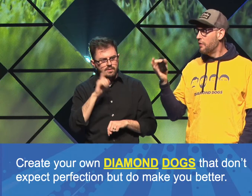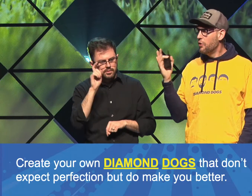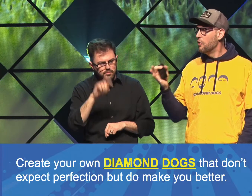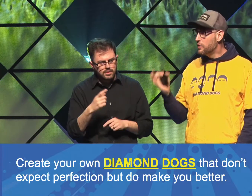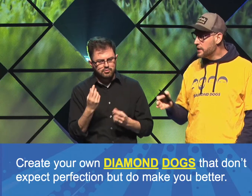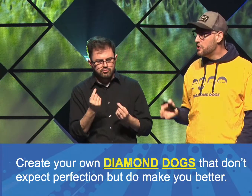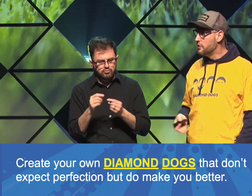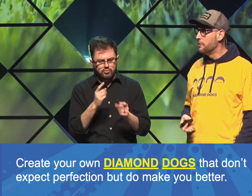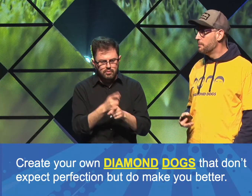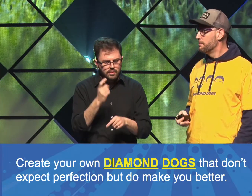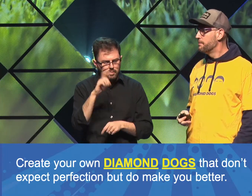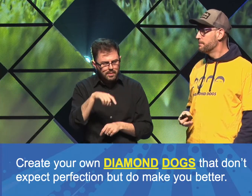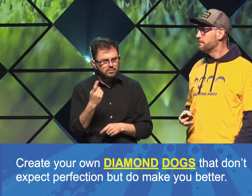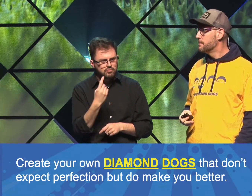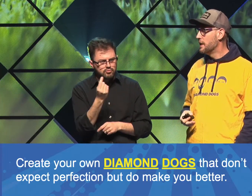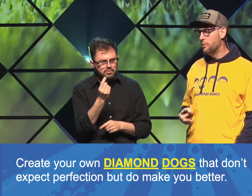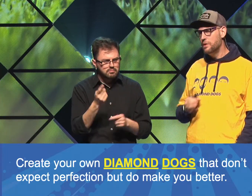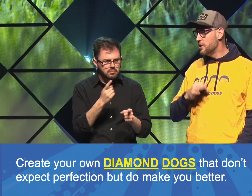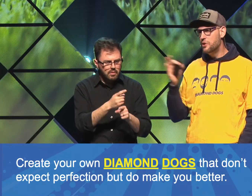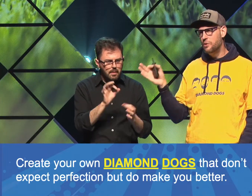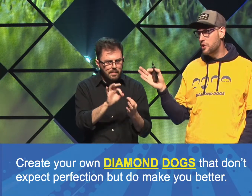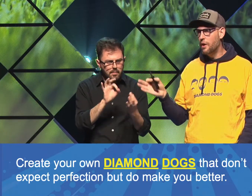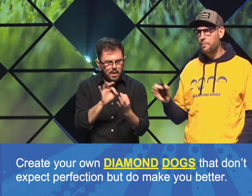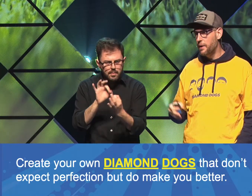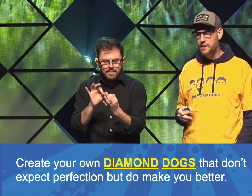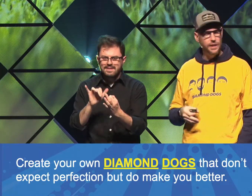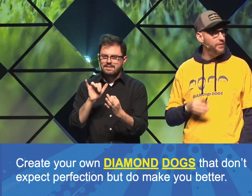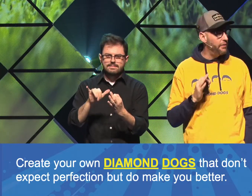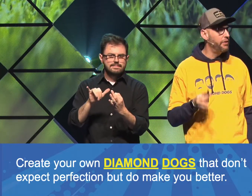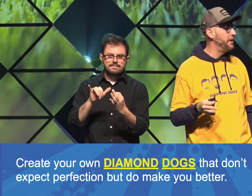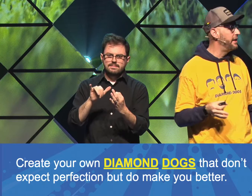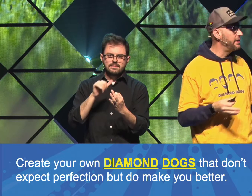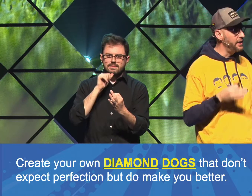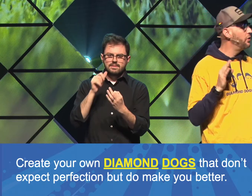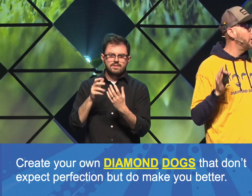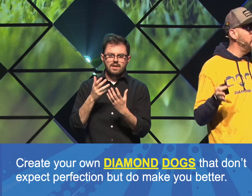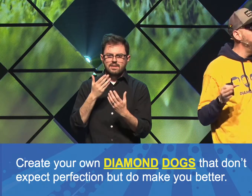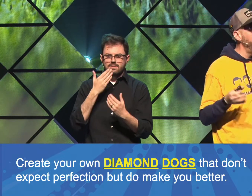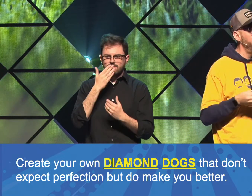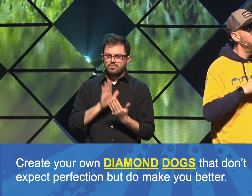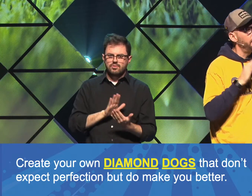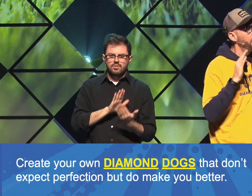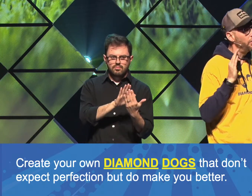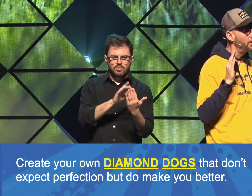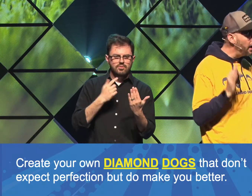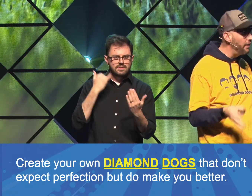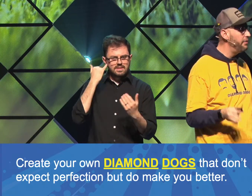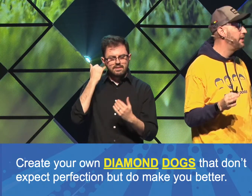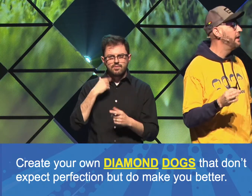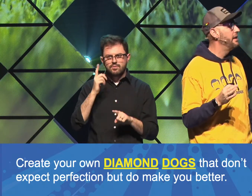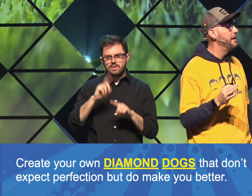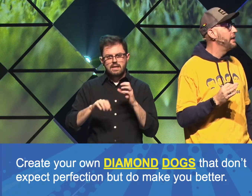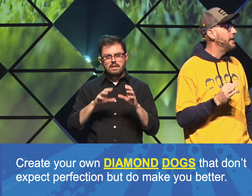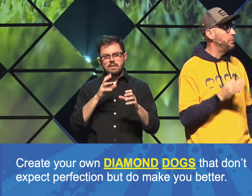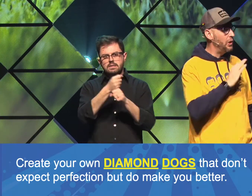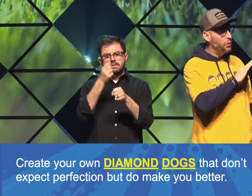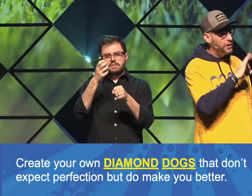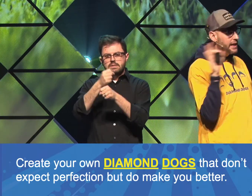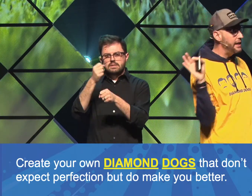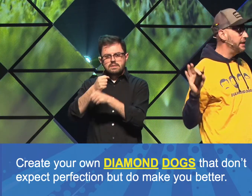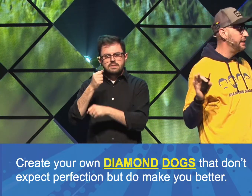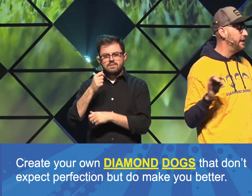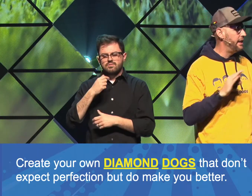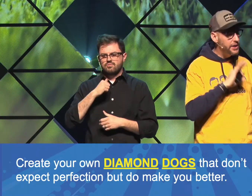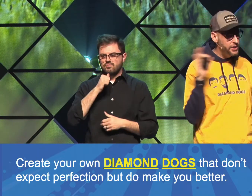where that road will lead you, and it will lead you to a dark place of never feeling like you are good enough, like you are loved. It's one of the